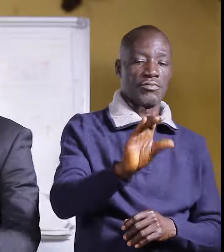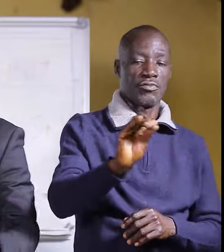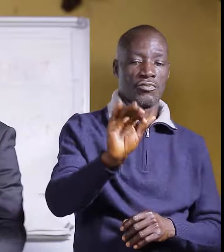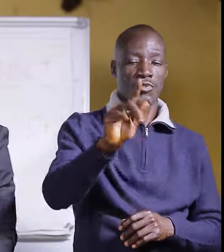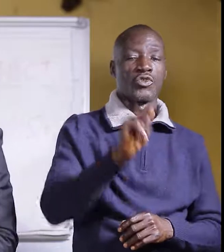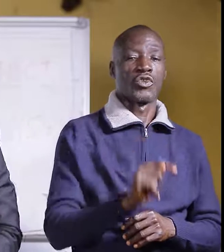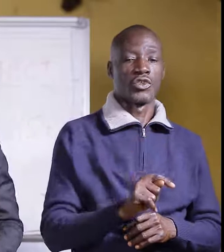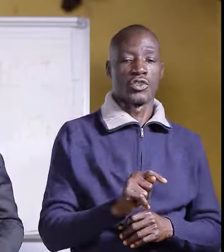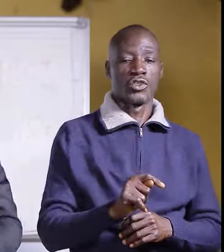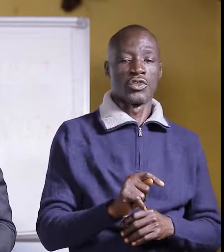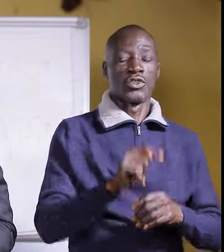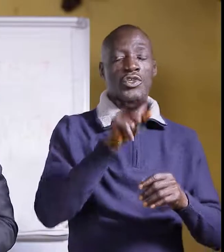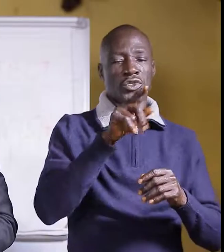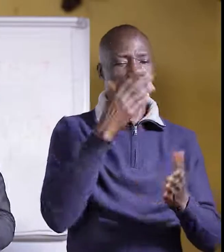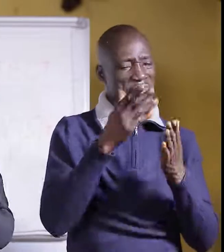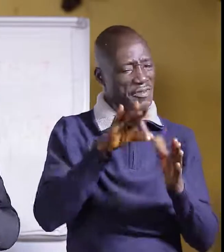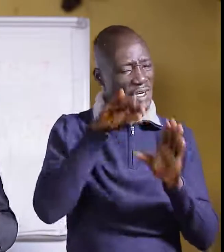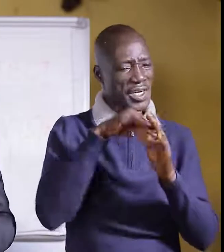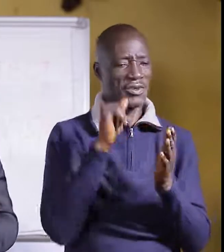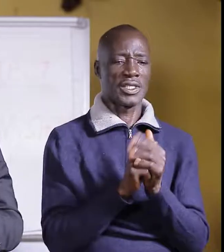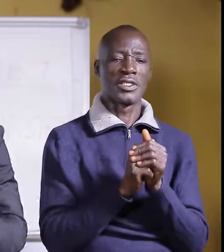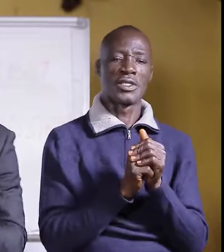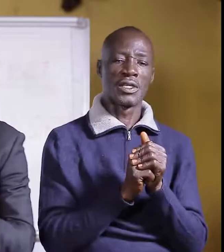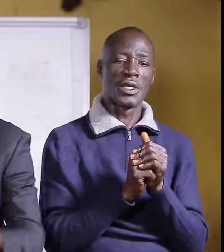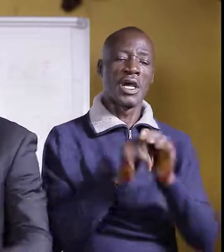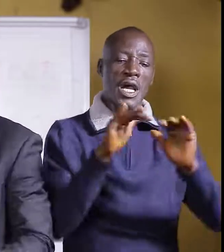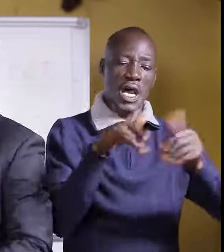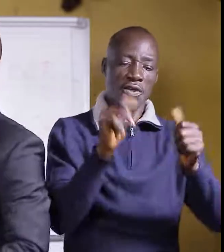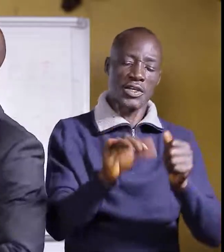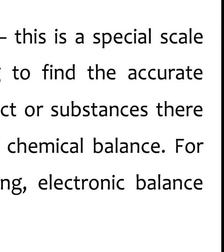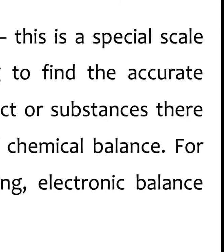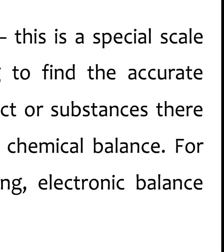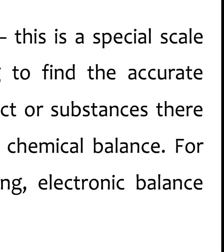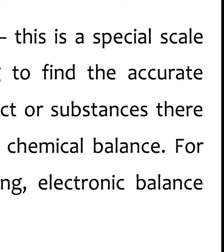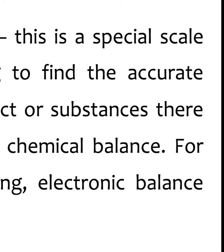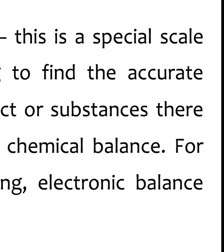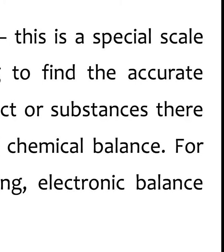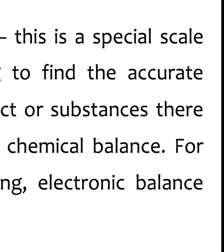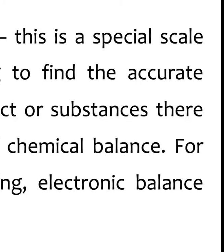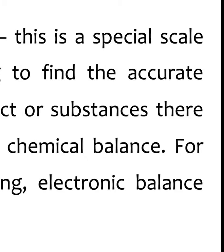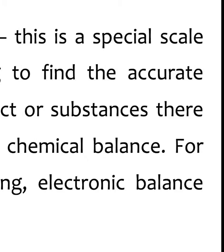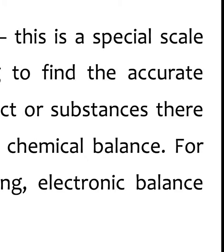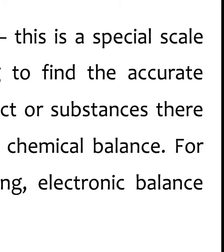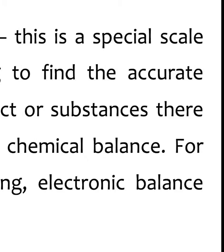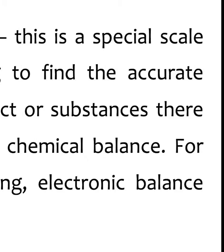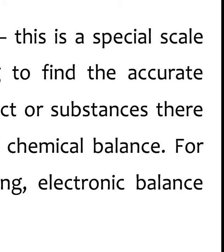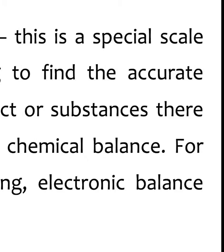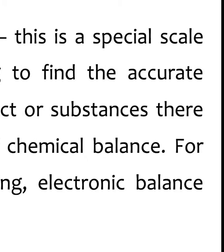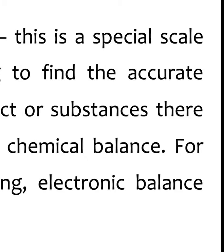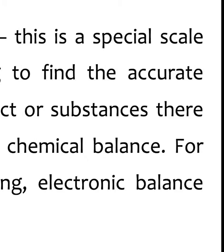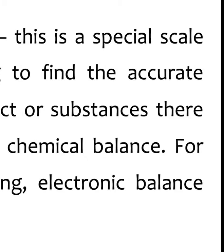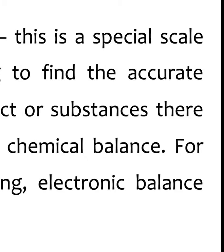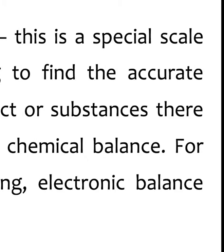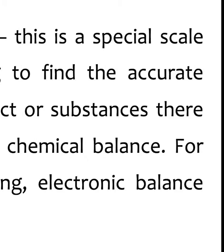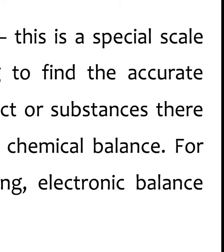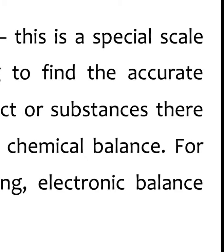Having said this much, sometimes you want to find out the weight of a substance in the laboratory. You use a weighing balance. This is a specialized